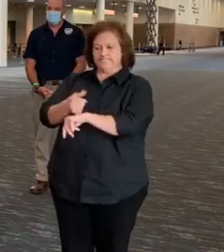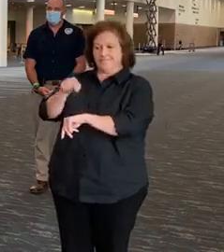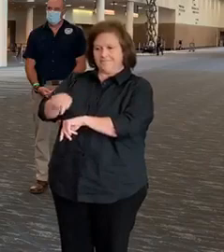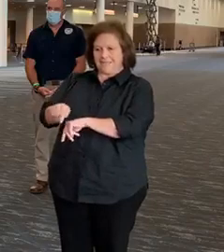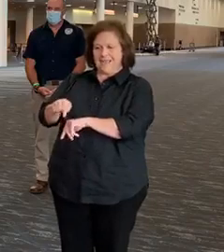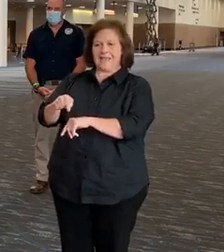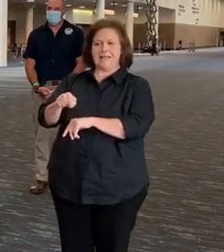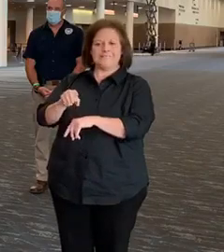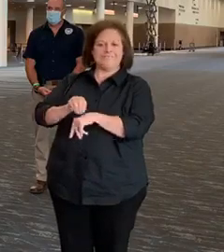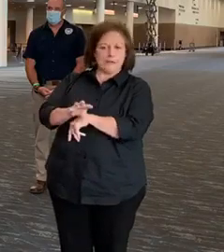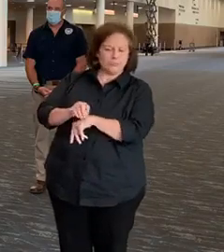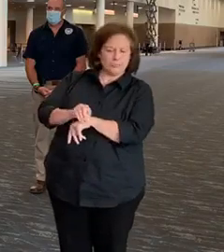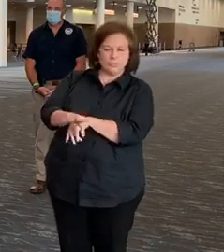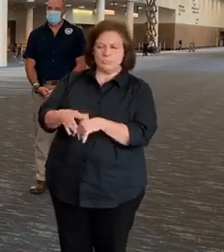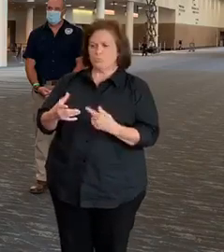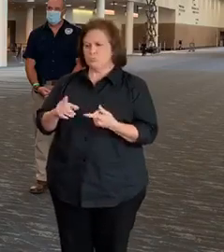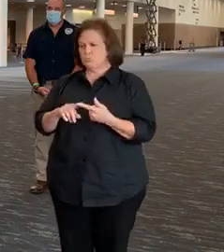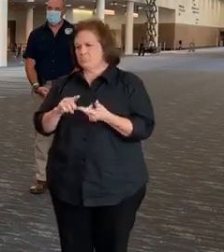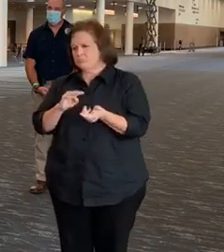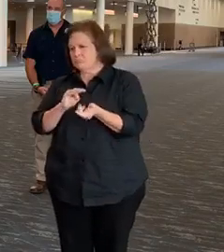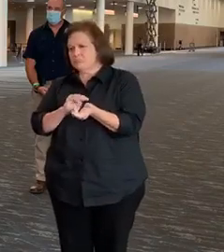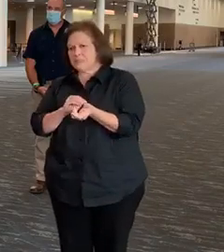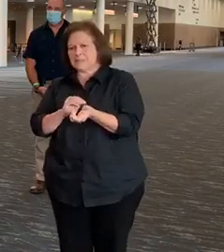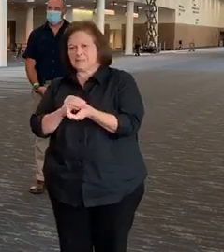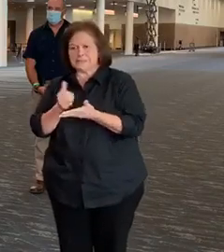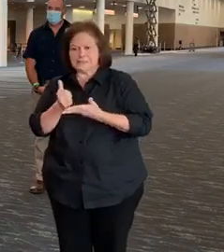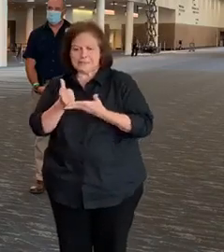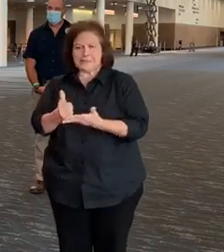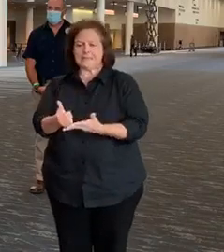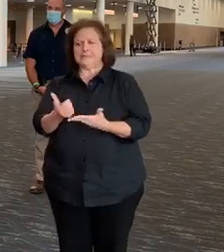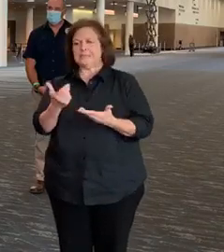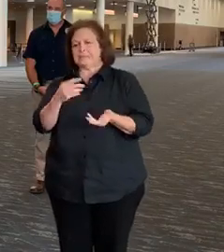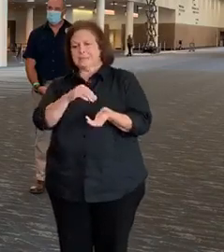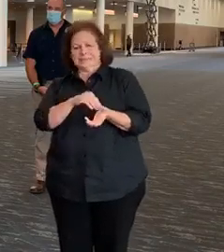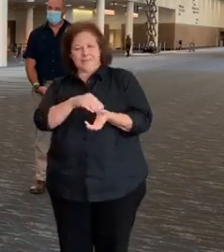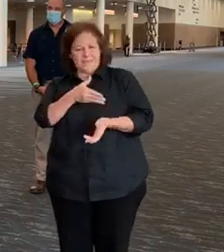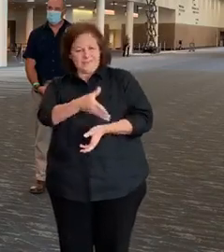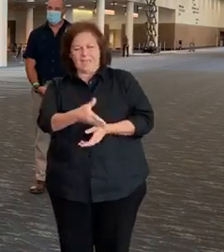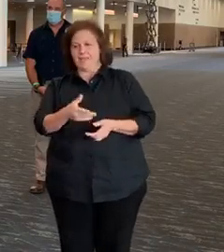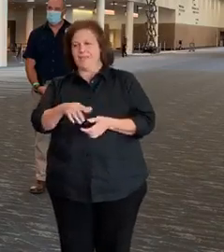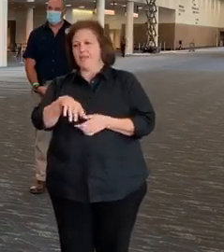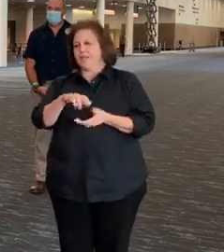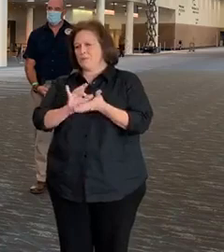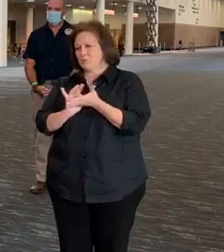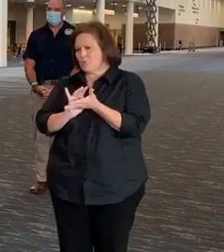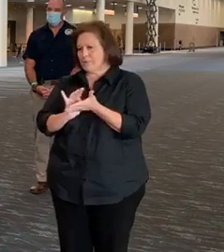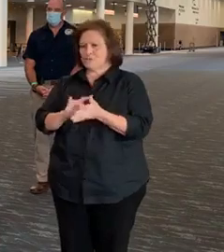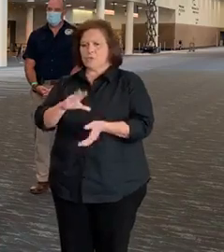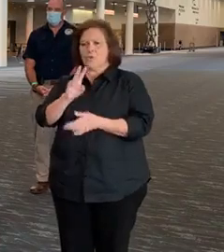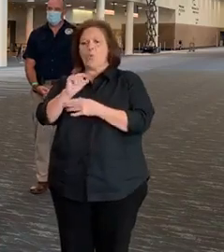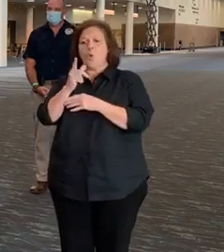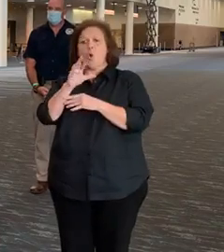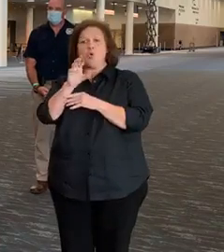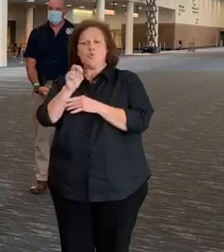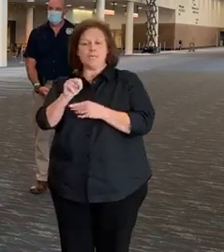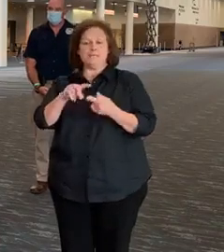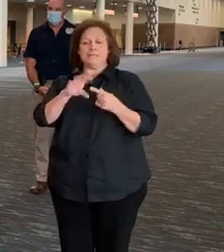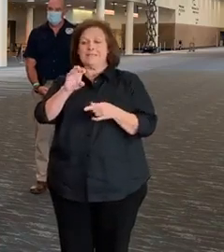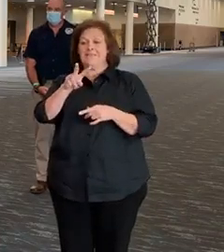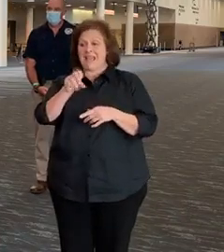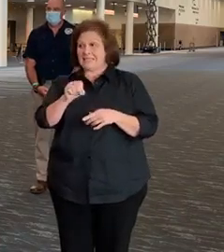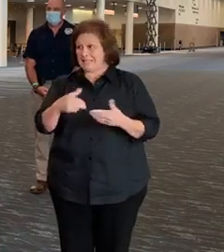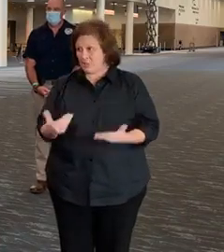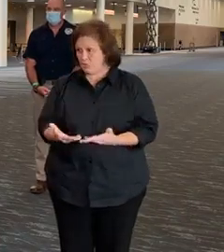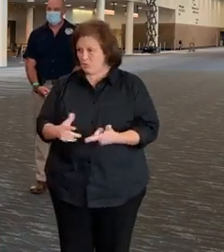counseling, medicine, medical assistance, providers on site, prescription assistance. We have Walgreens and CVS here